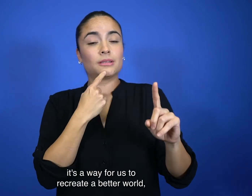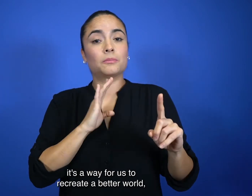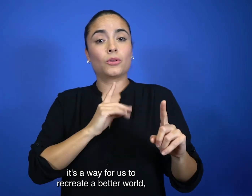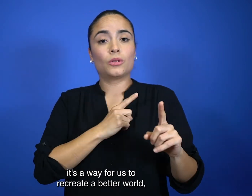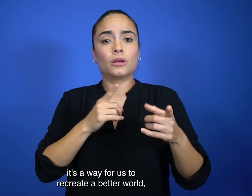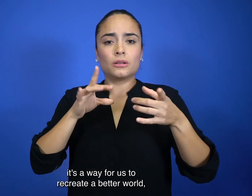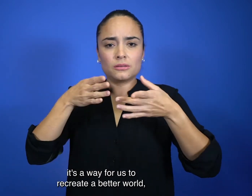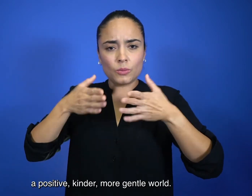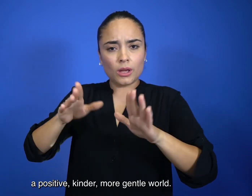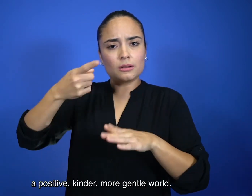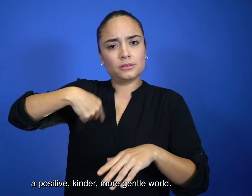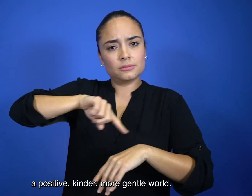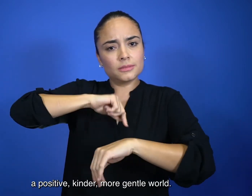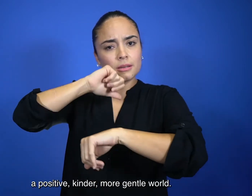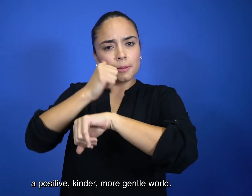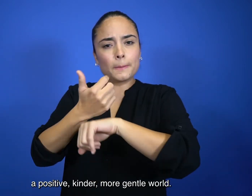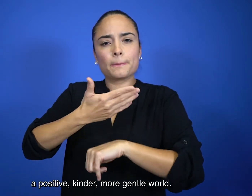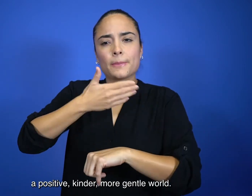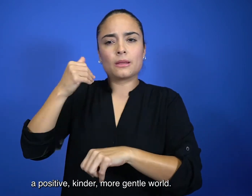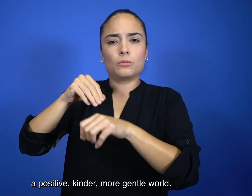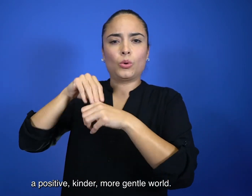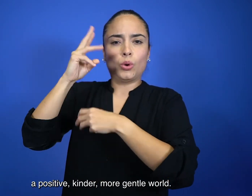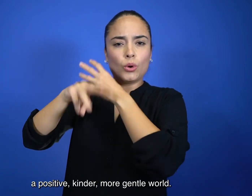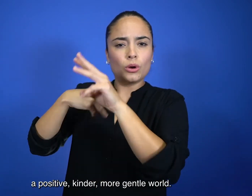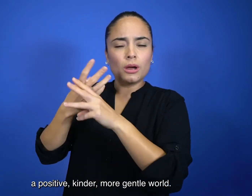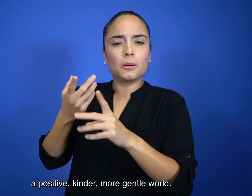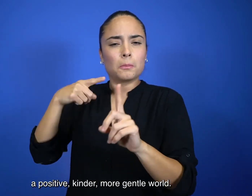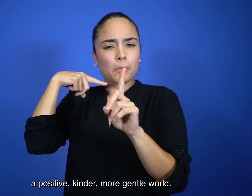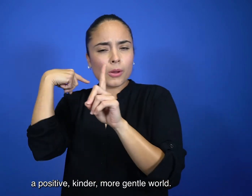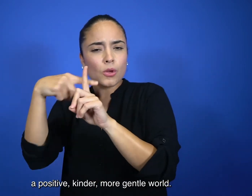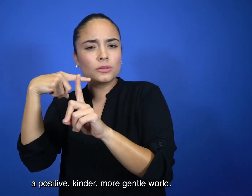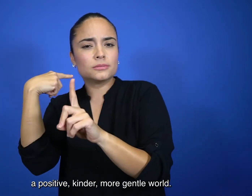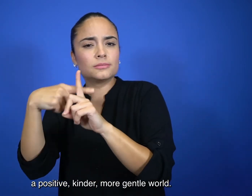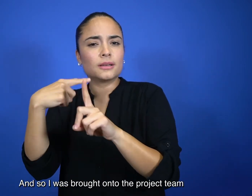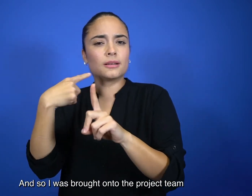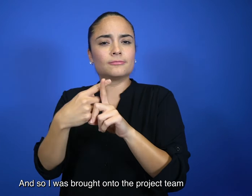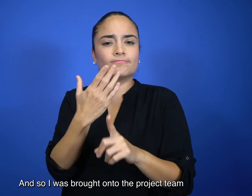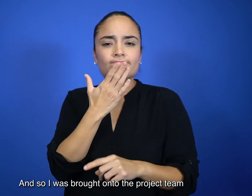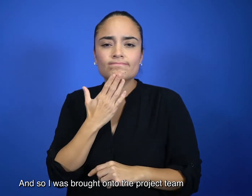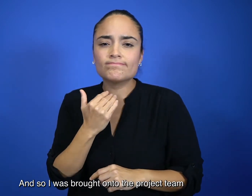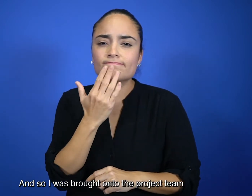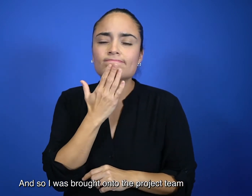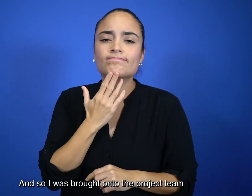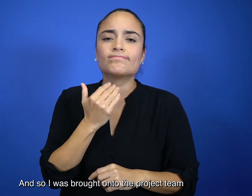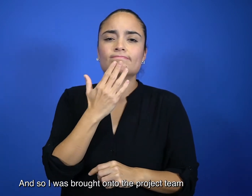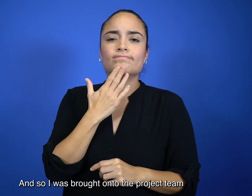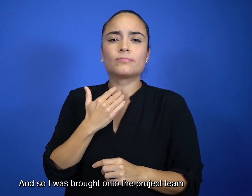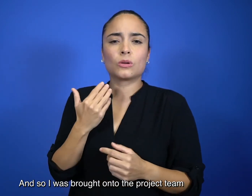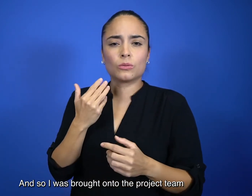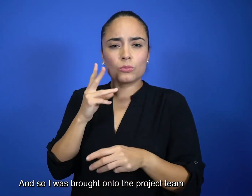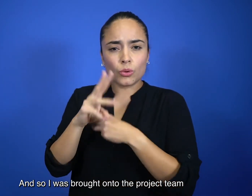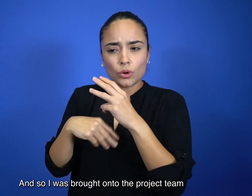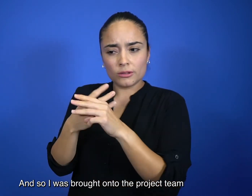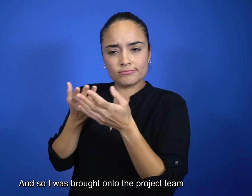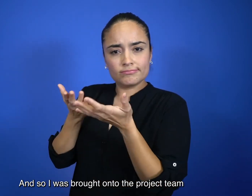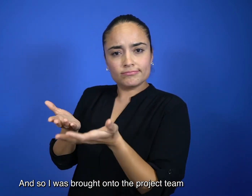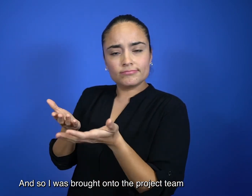better world, a positive, kinder, more gentle world. And so I was brought onto